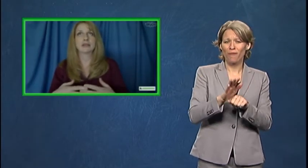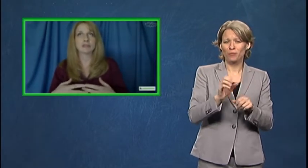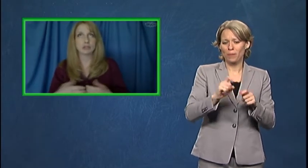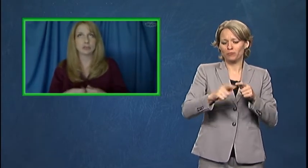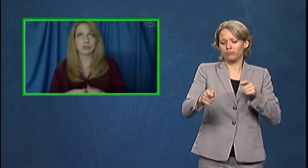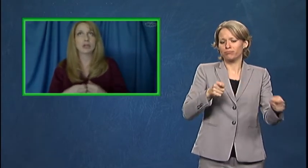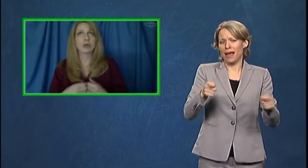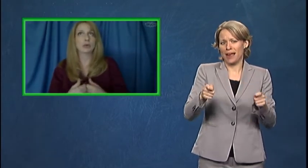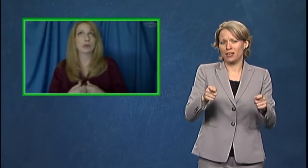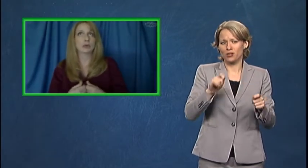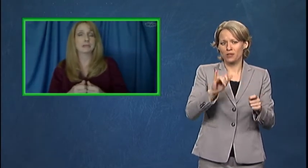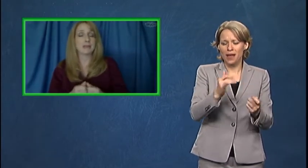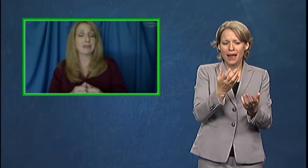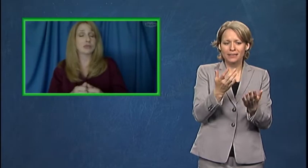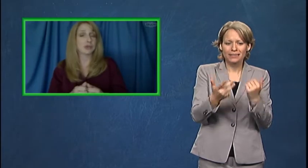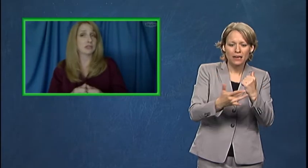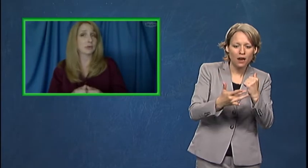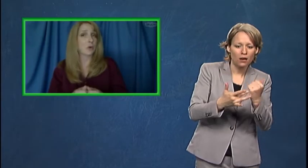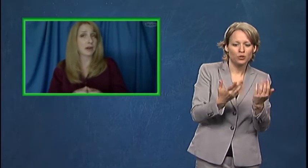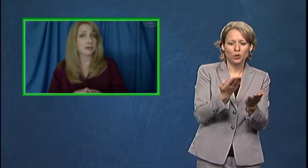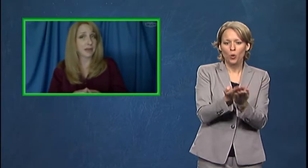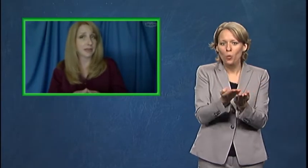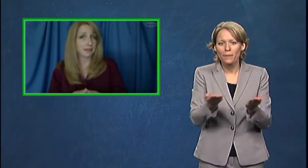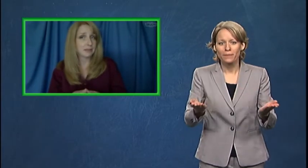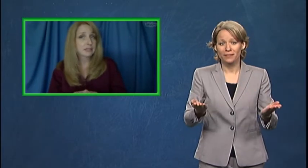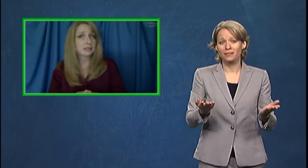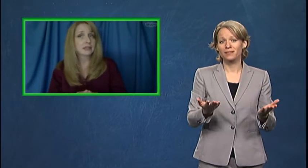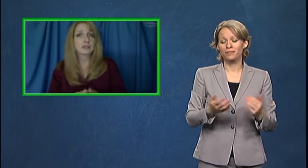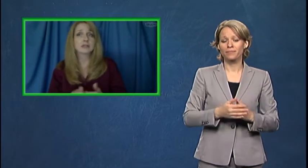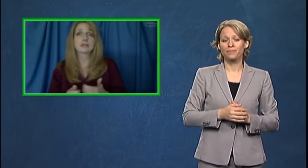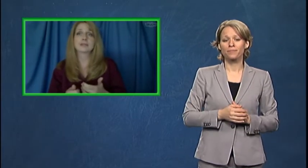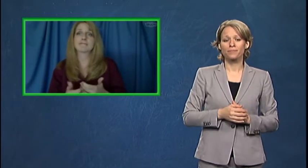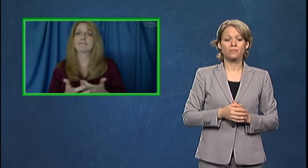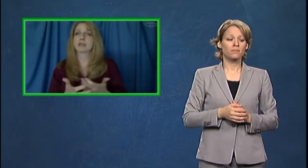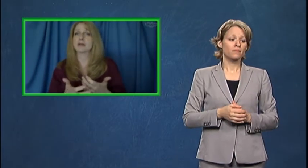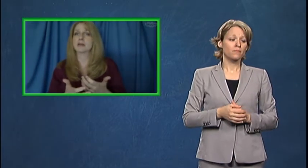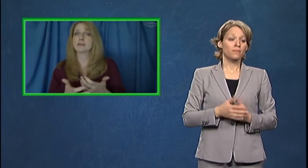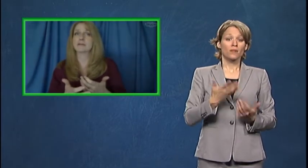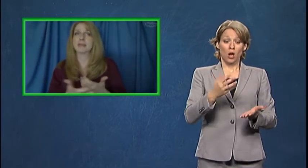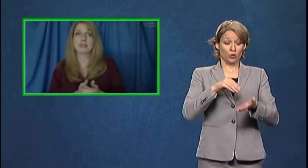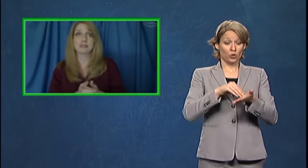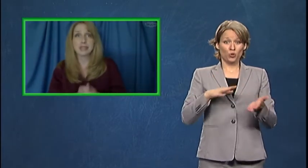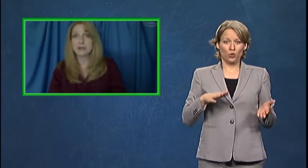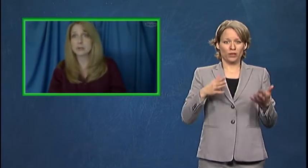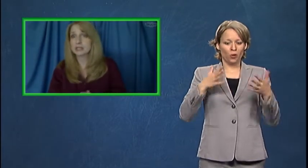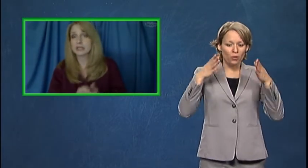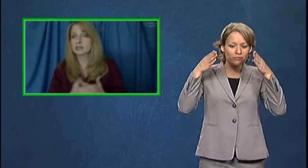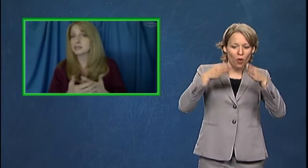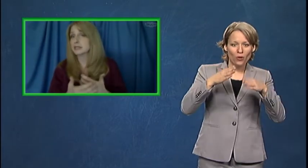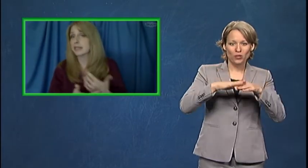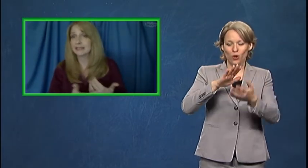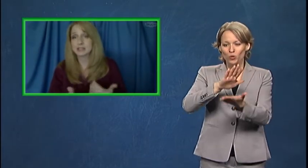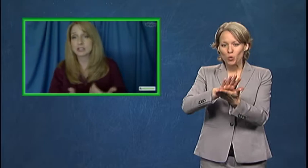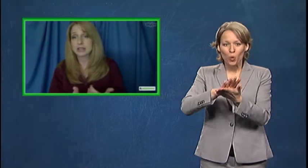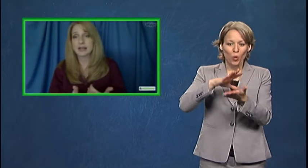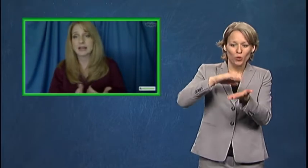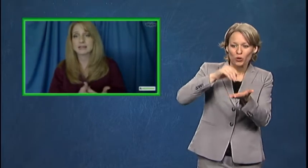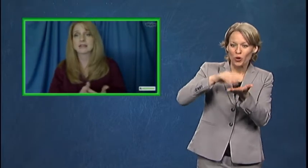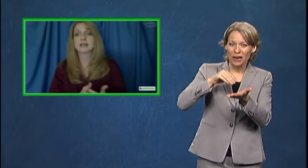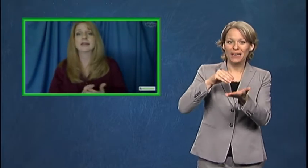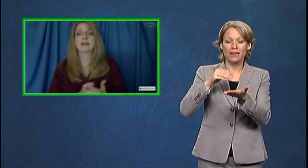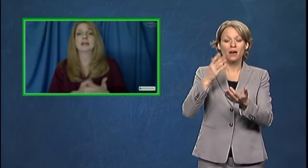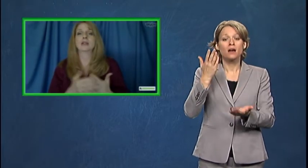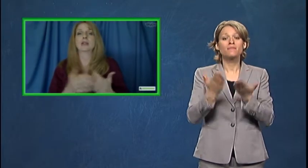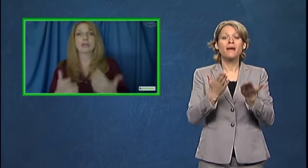with a deaf student who is maybe trying to acquire some academic skills, maybe some language skills in an English